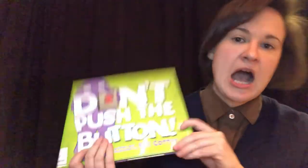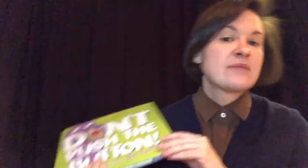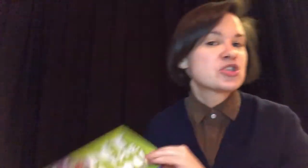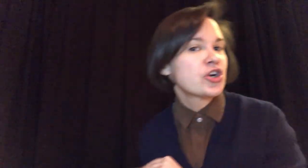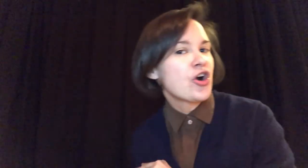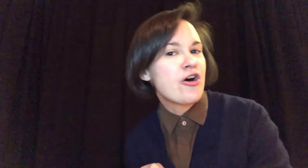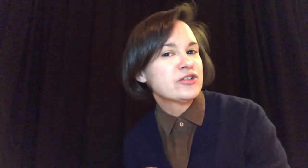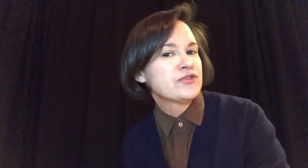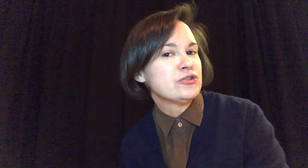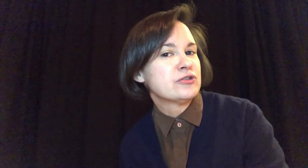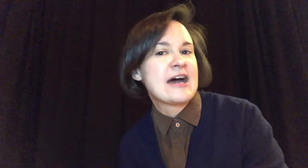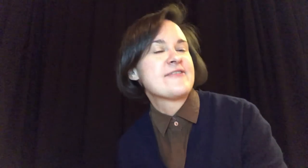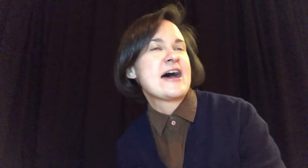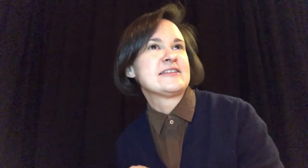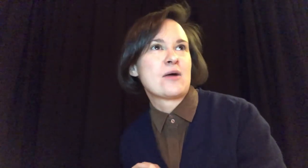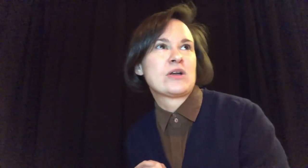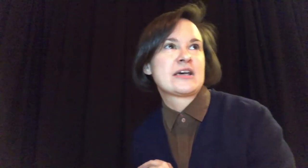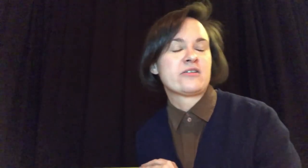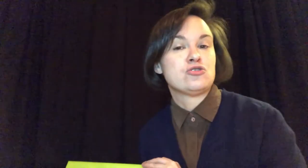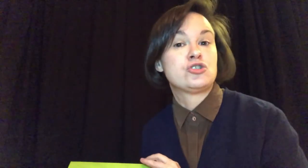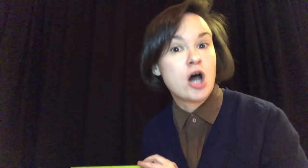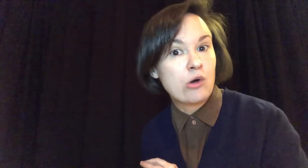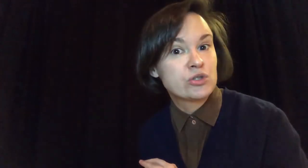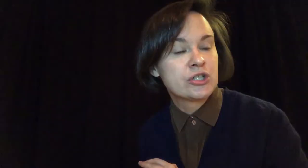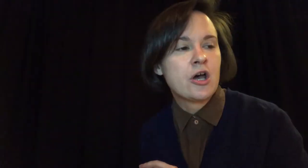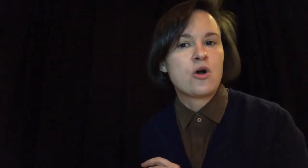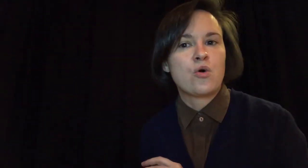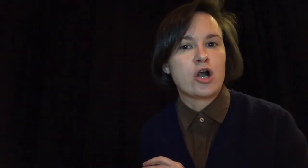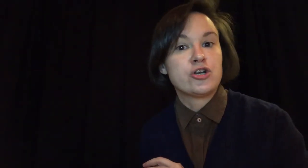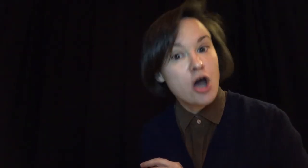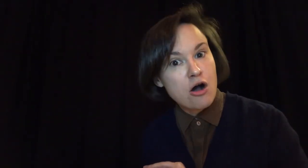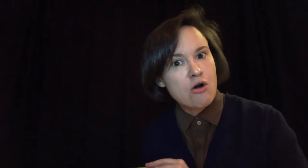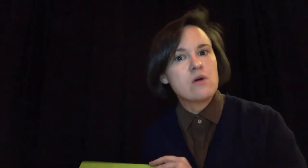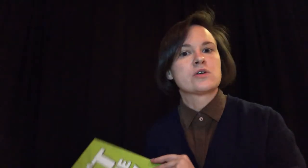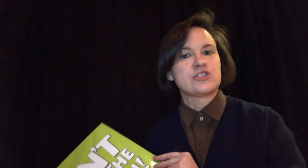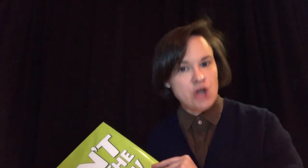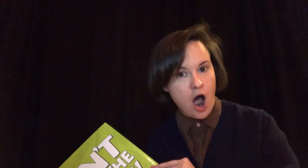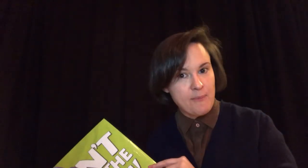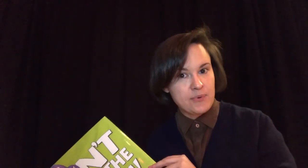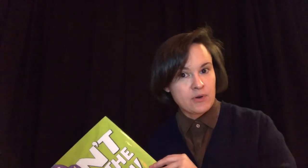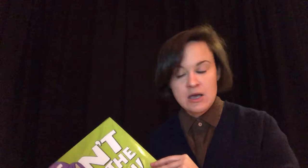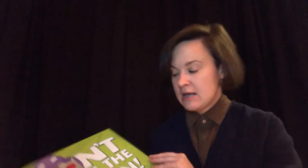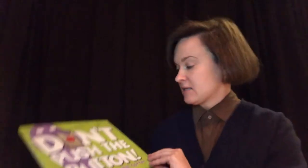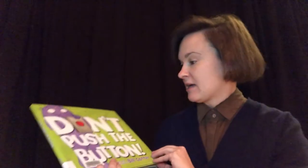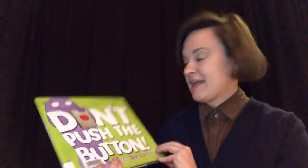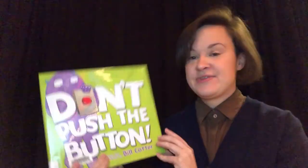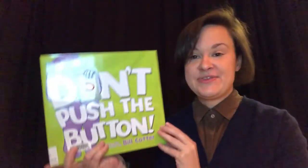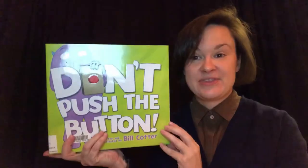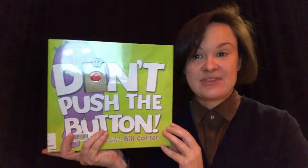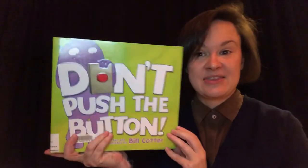I'm sure all of you have had someone tell you don't or no or stop. And